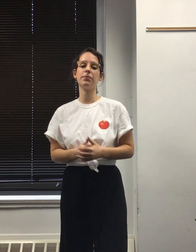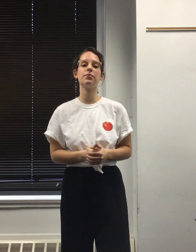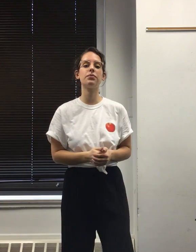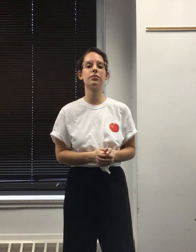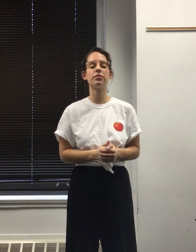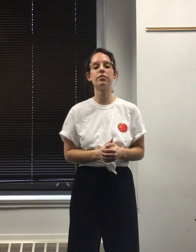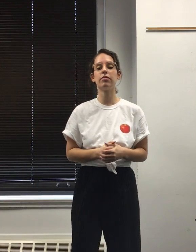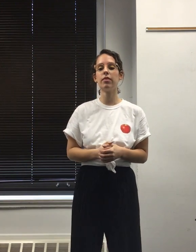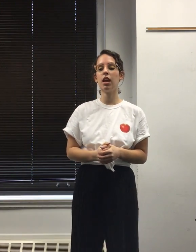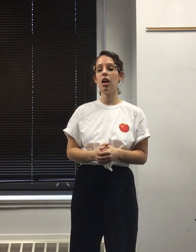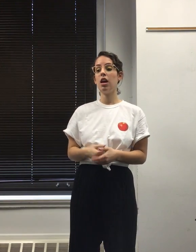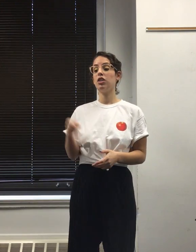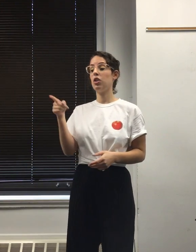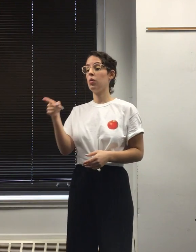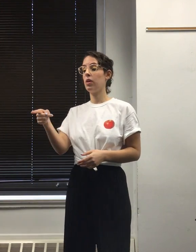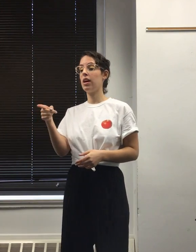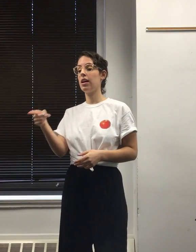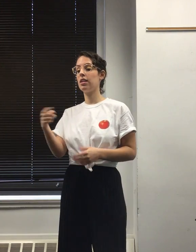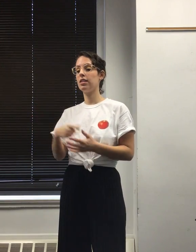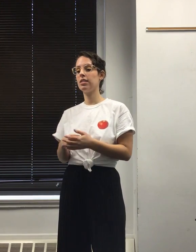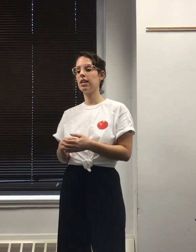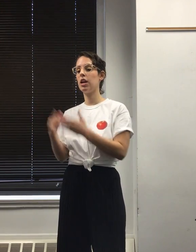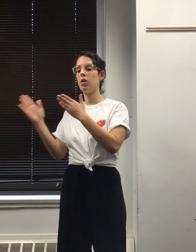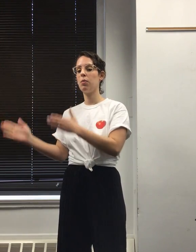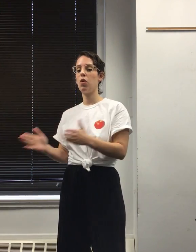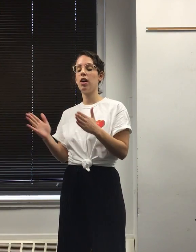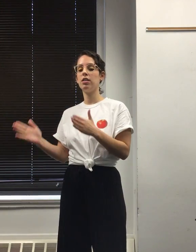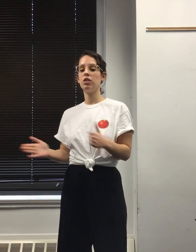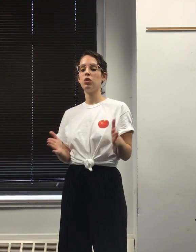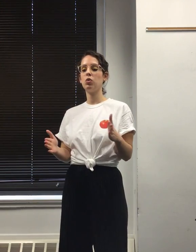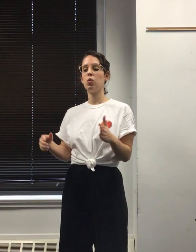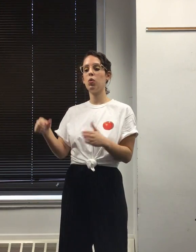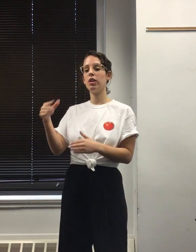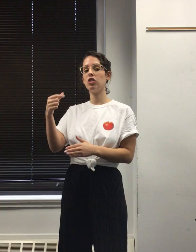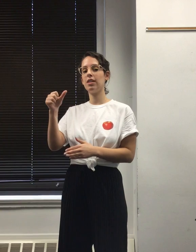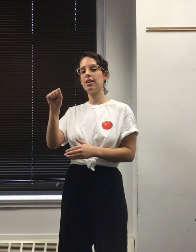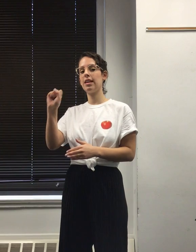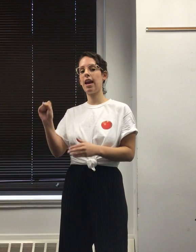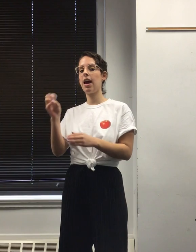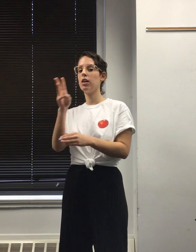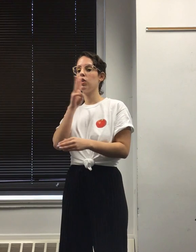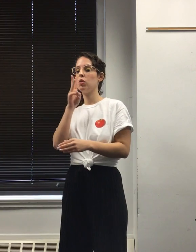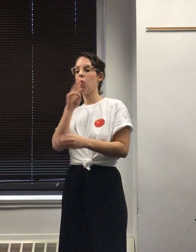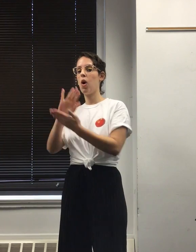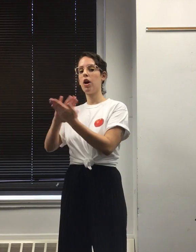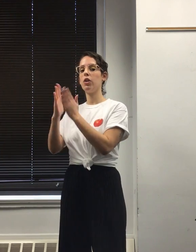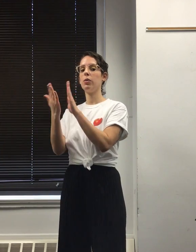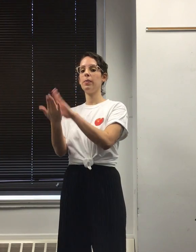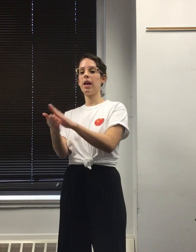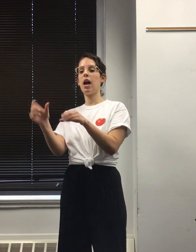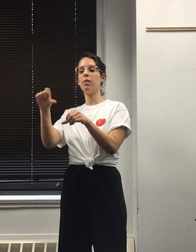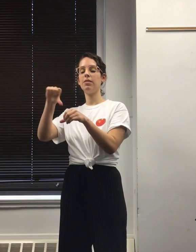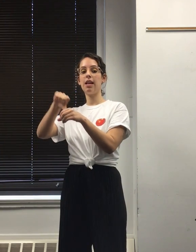form. Condensation, process in which gaseous water, which happens to be water vapor, is changed into a liquid form, which would be regular